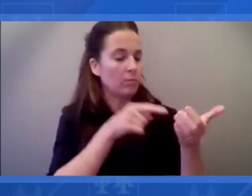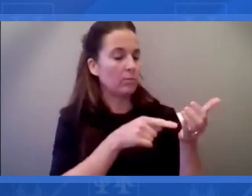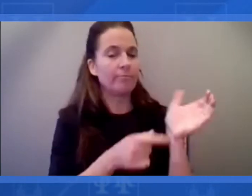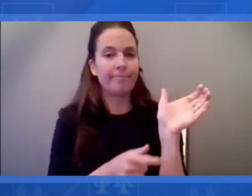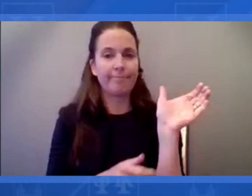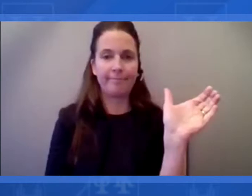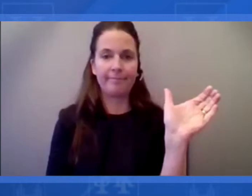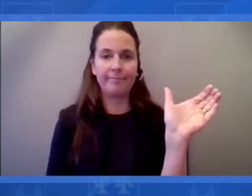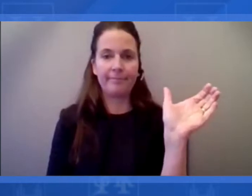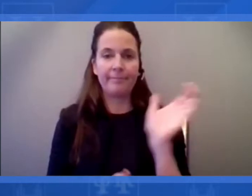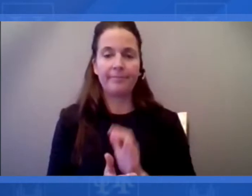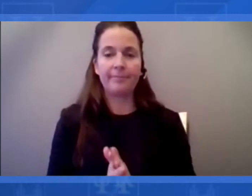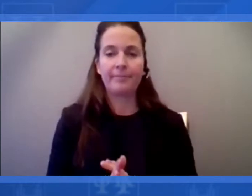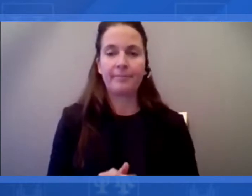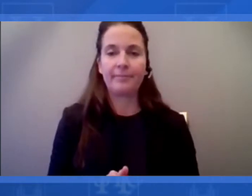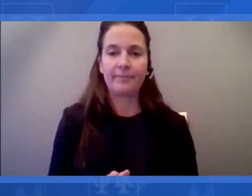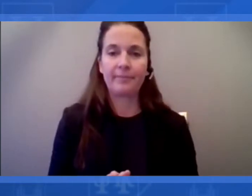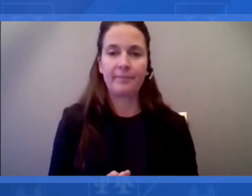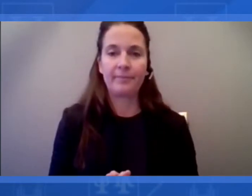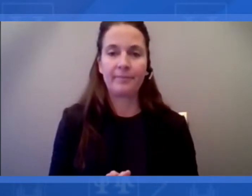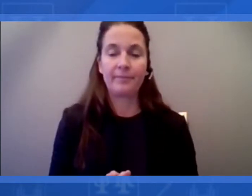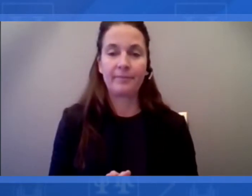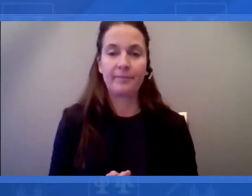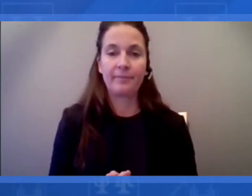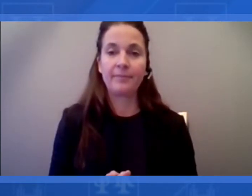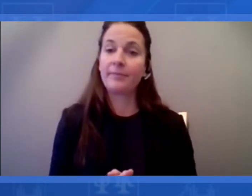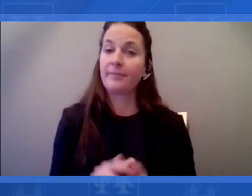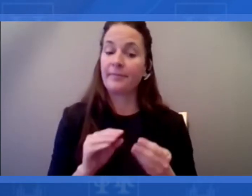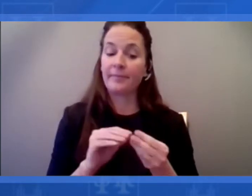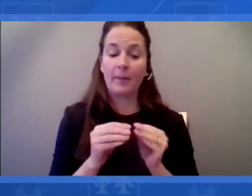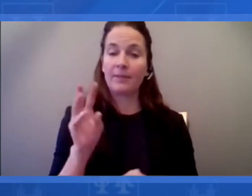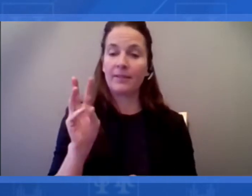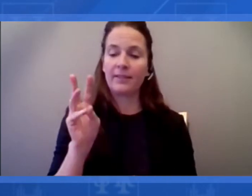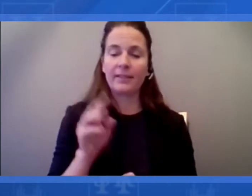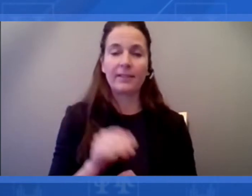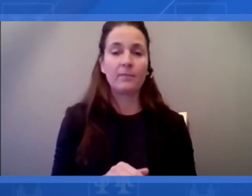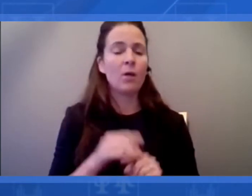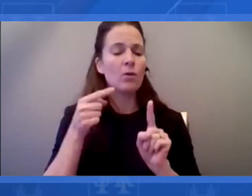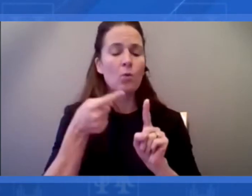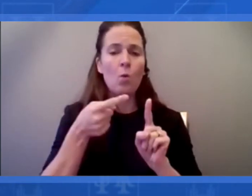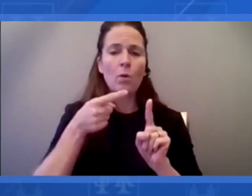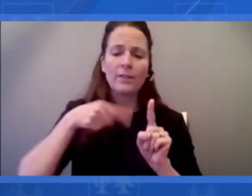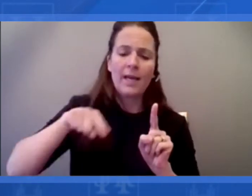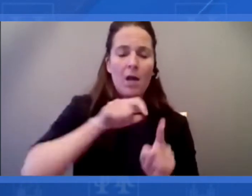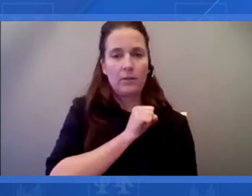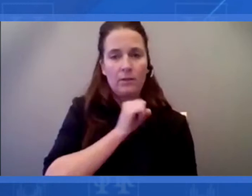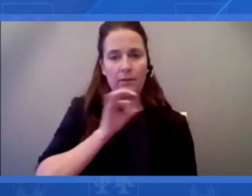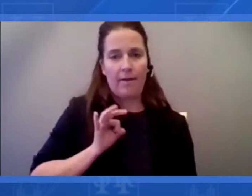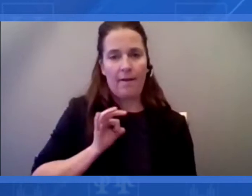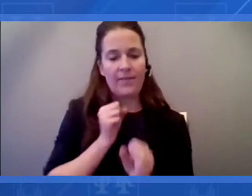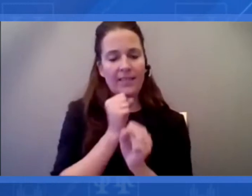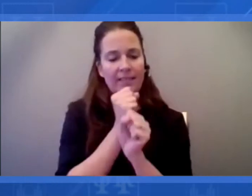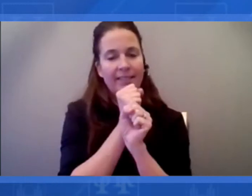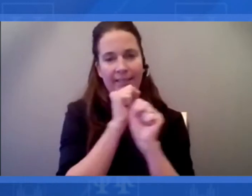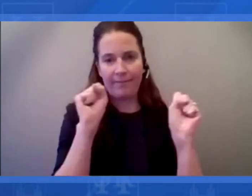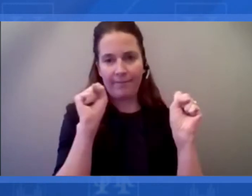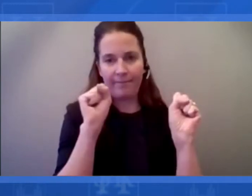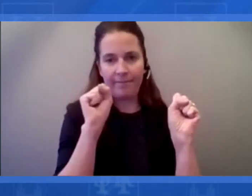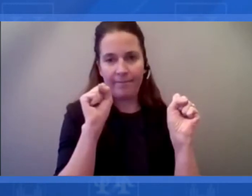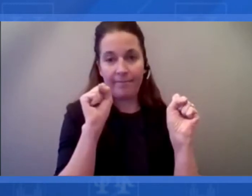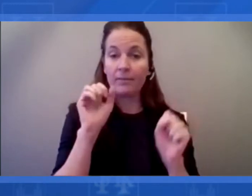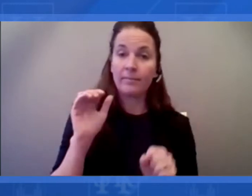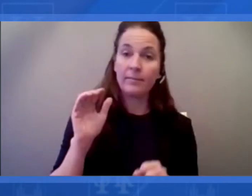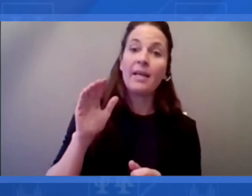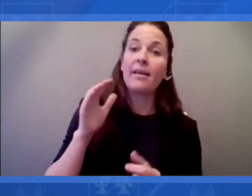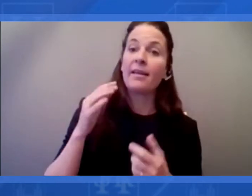Number 6, we keep our staff safe. The health and safety of our customers and staff